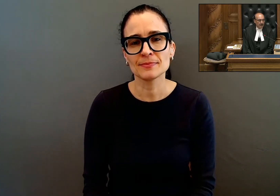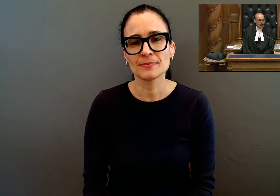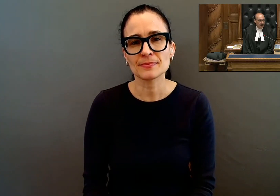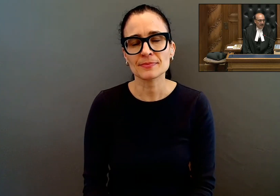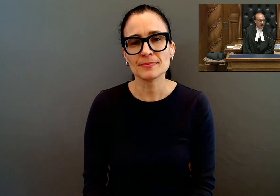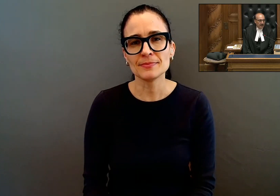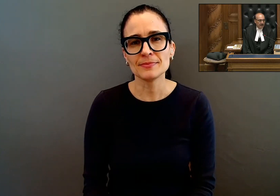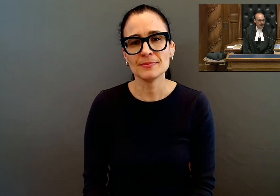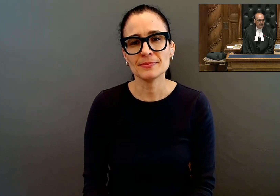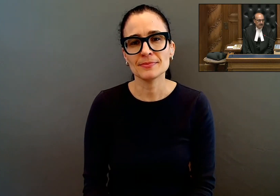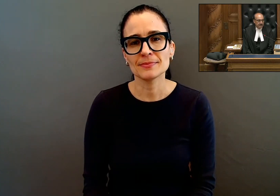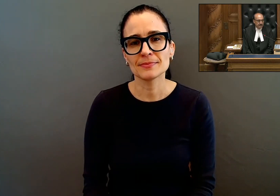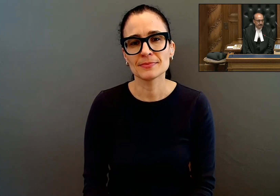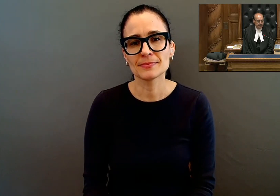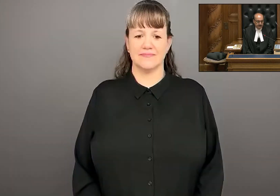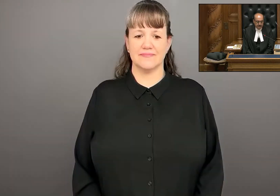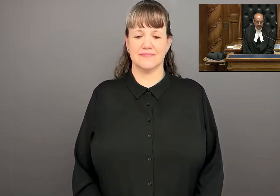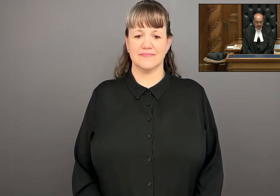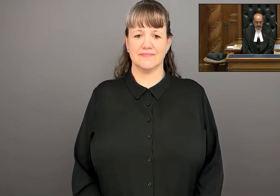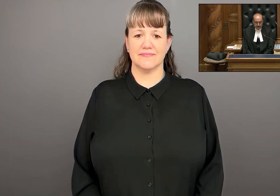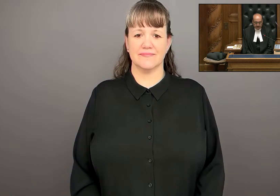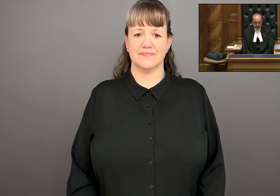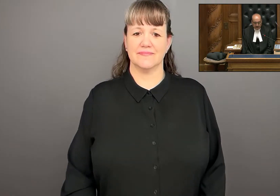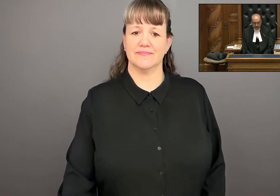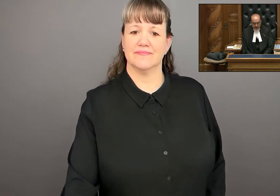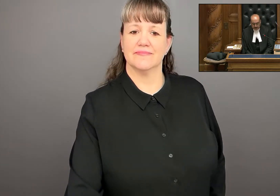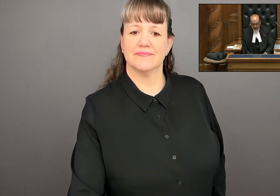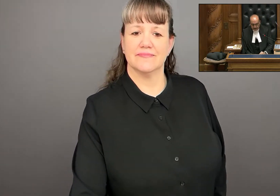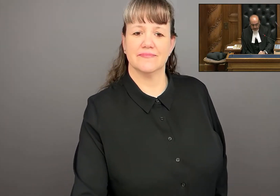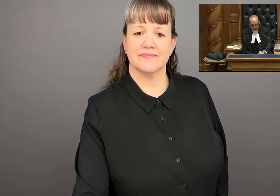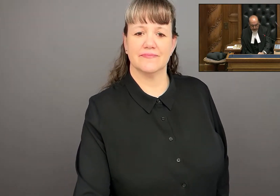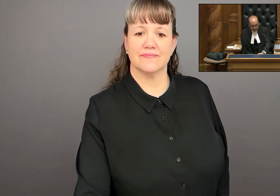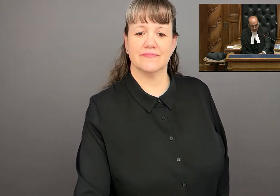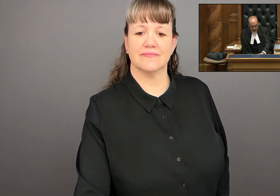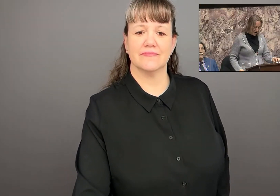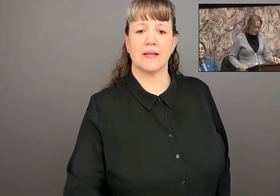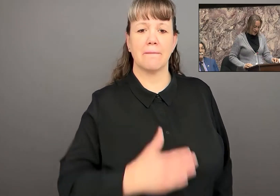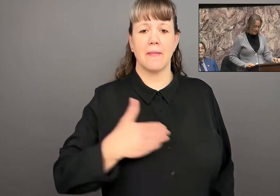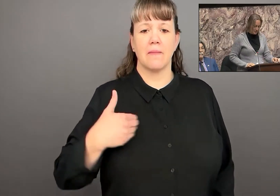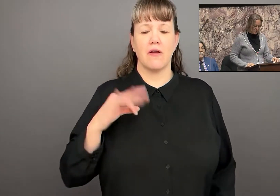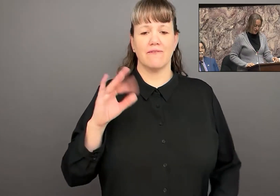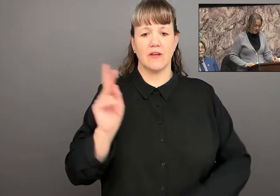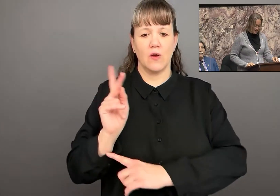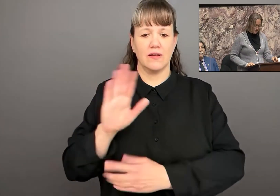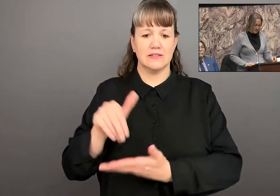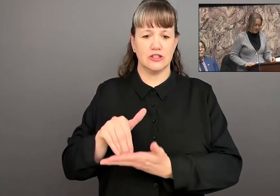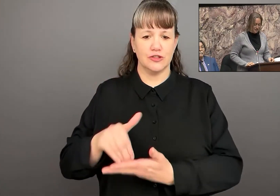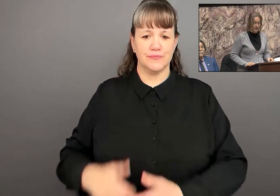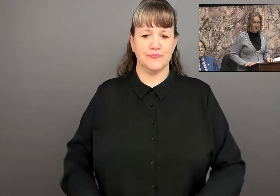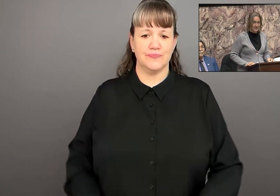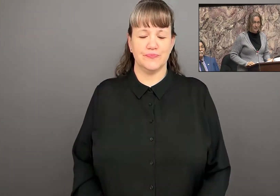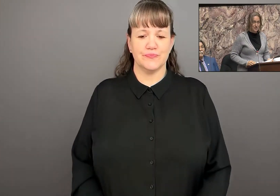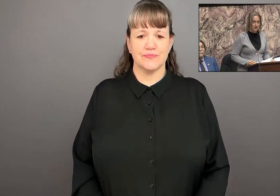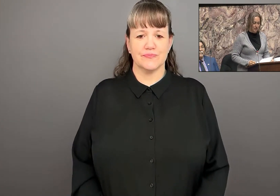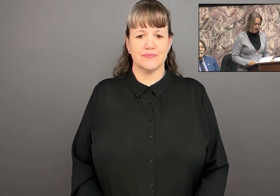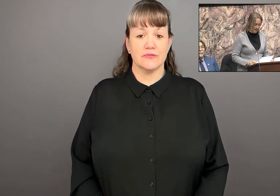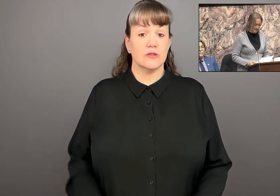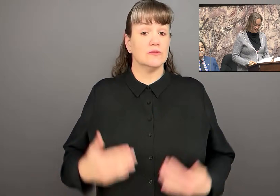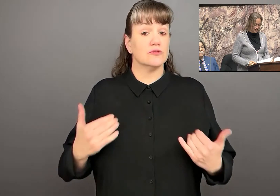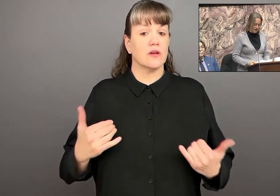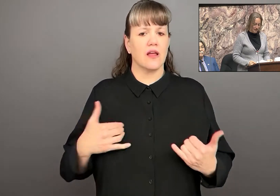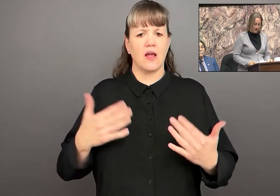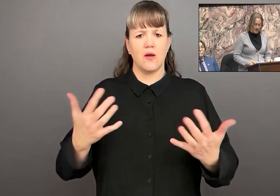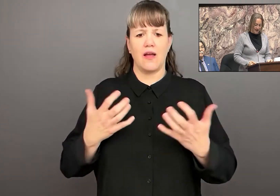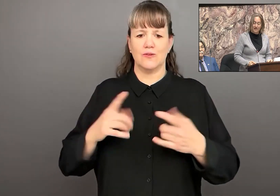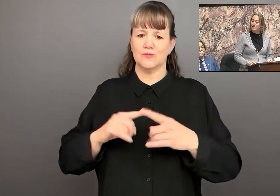Member for Kelowna Centre. Thank you, Honourable Speaker. Today I rise to draw your attention to an exceptional